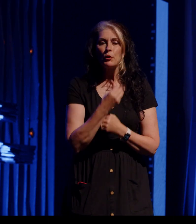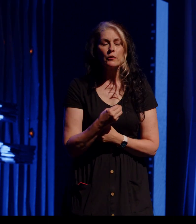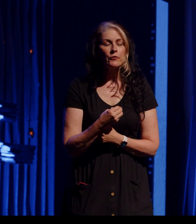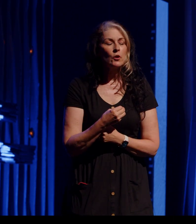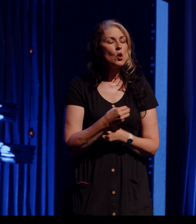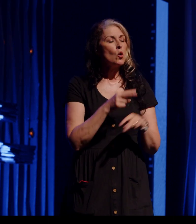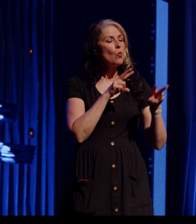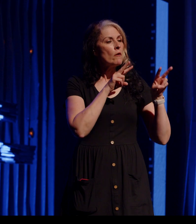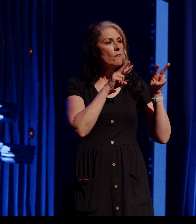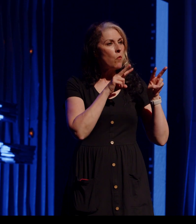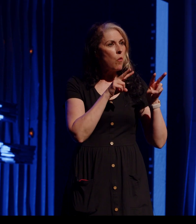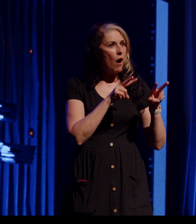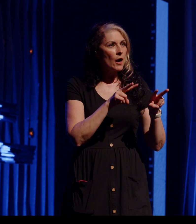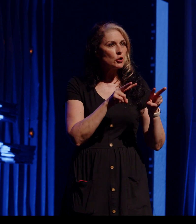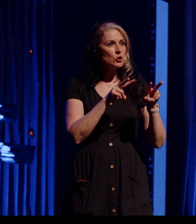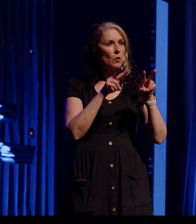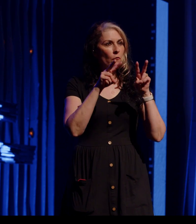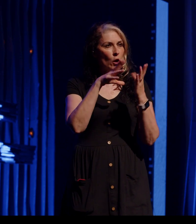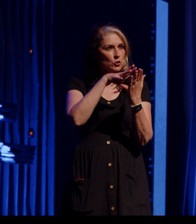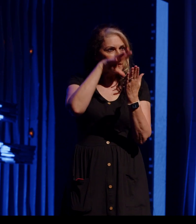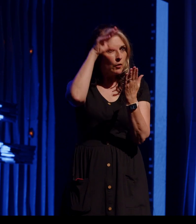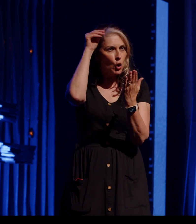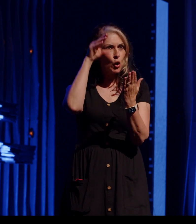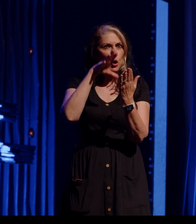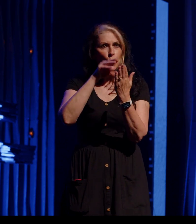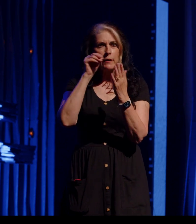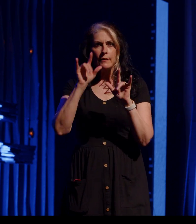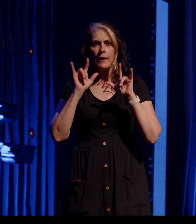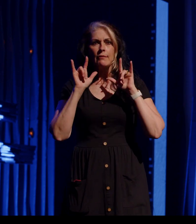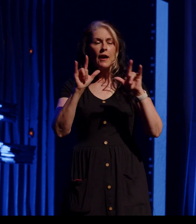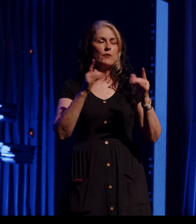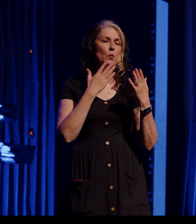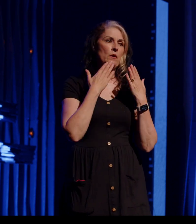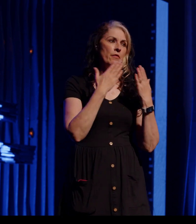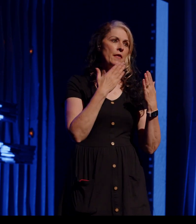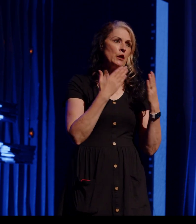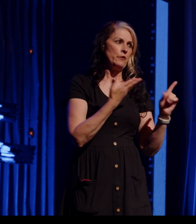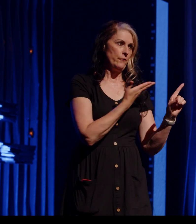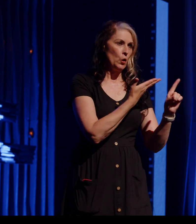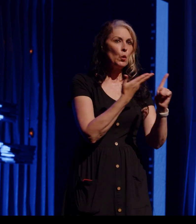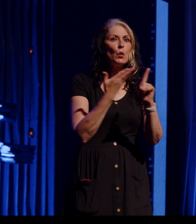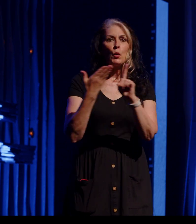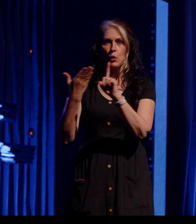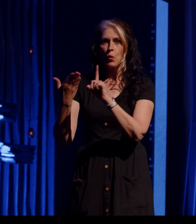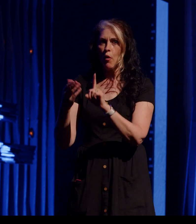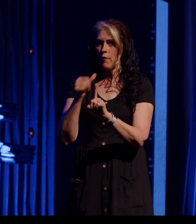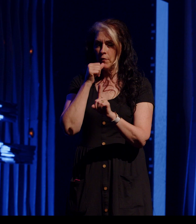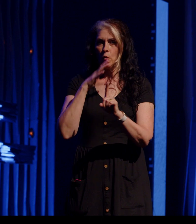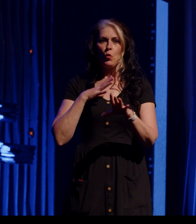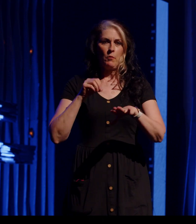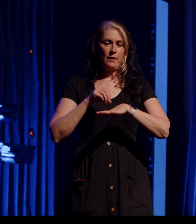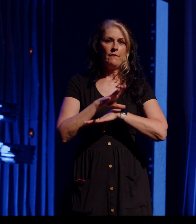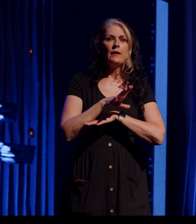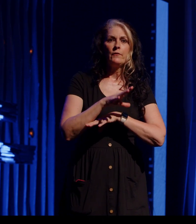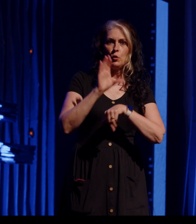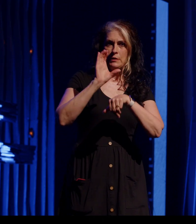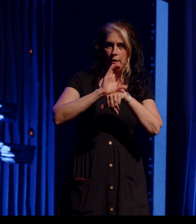watched you. We've learned from you. We love you, and we thank you for who you are and what you mean to the